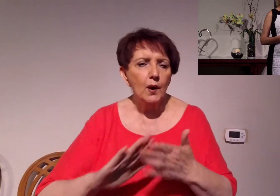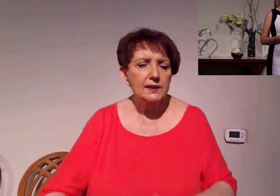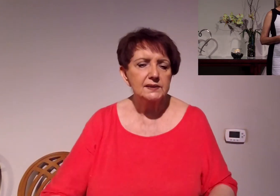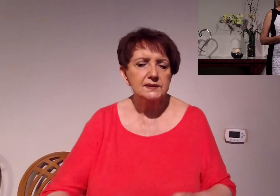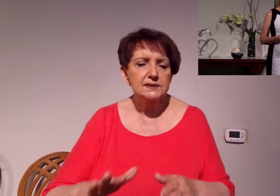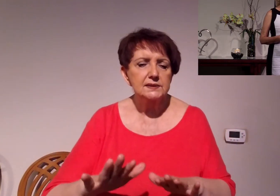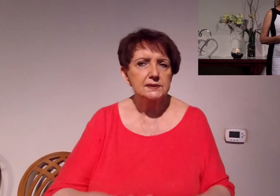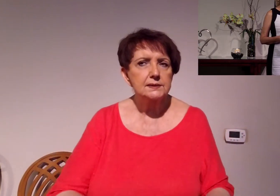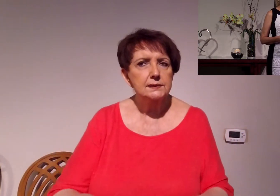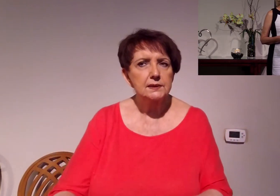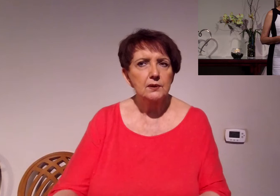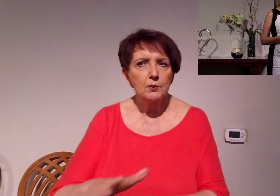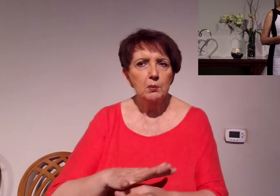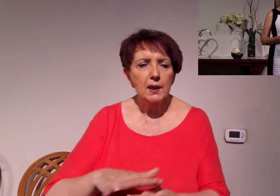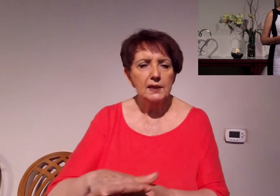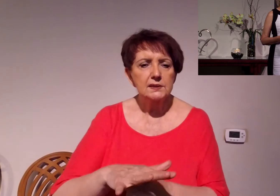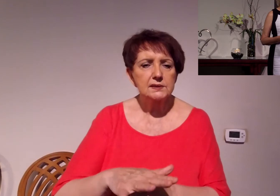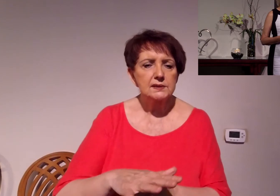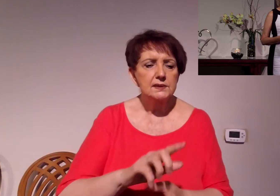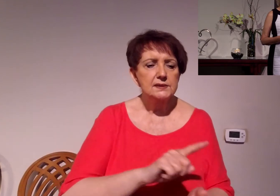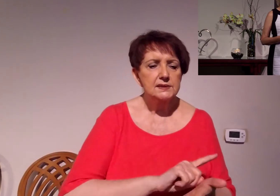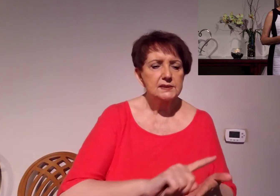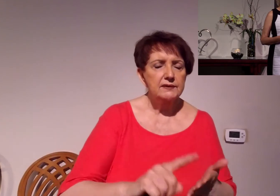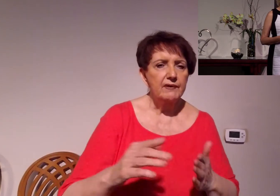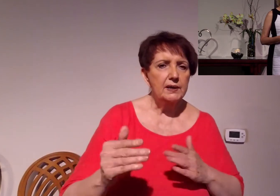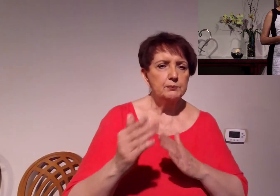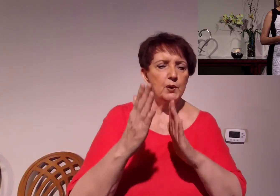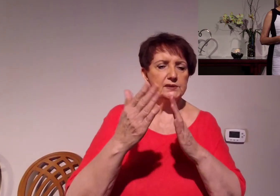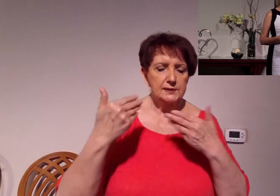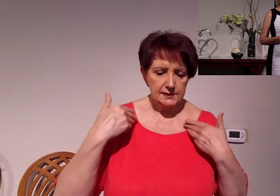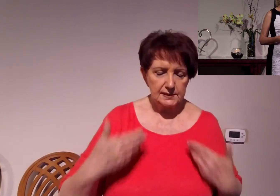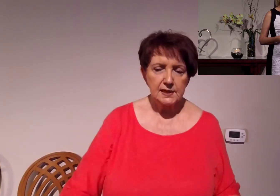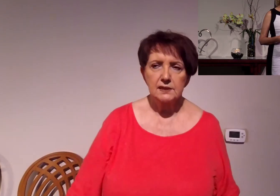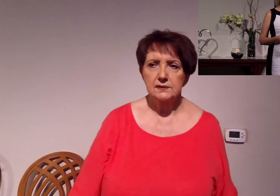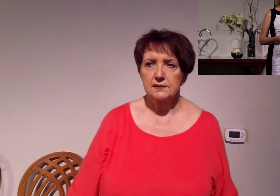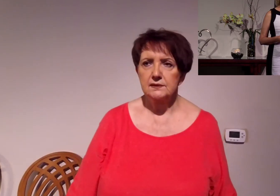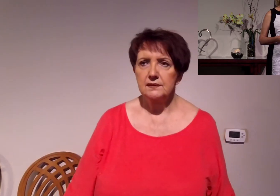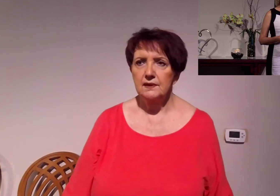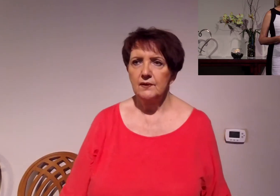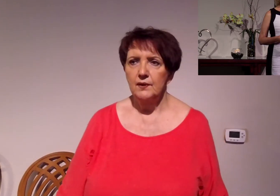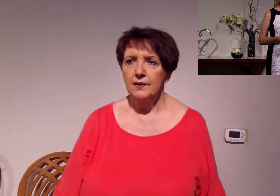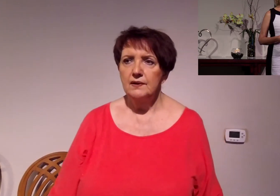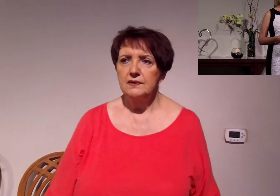place that is the divine presence as us.